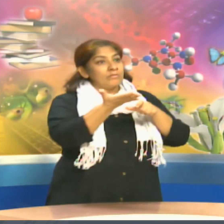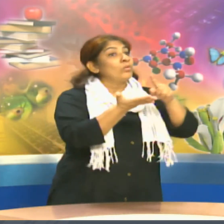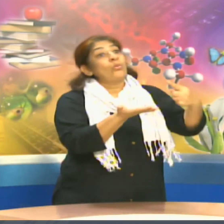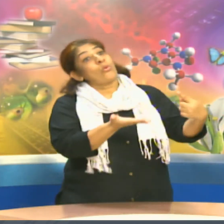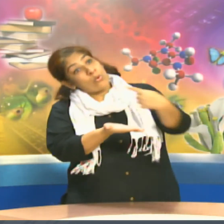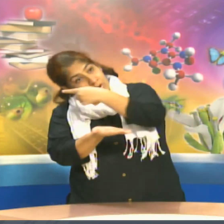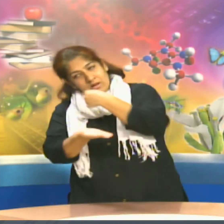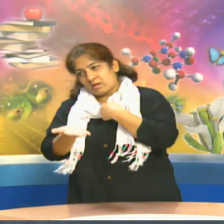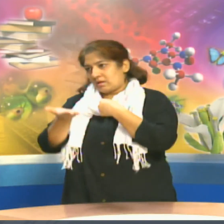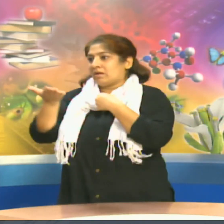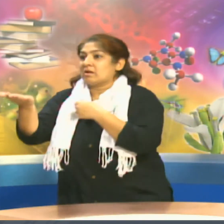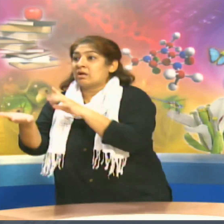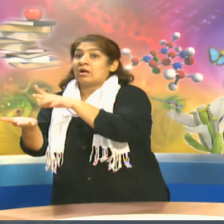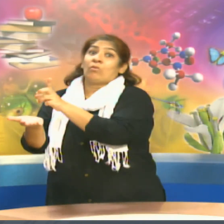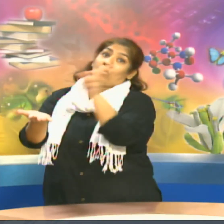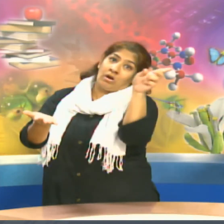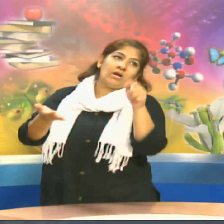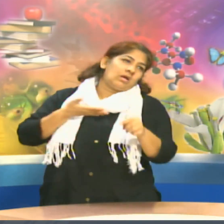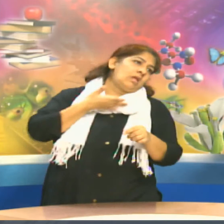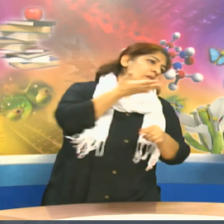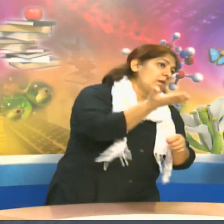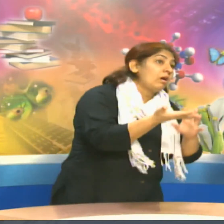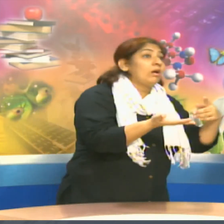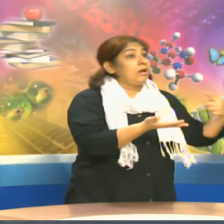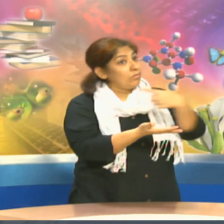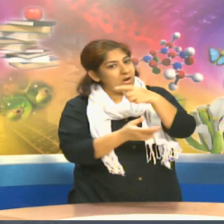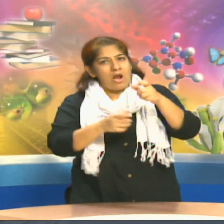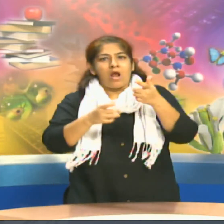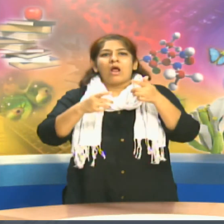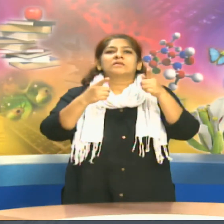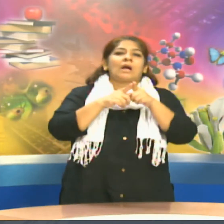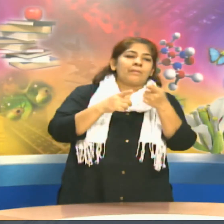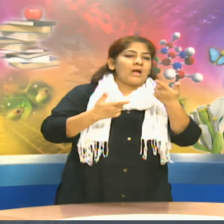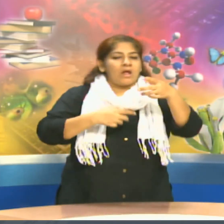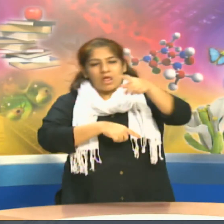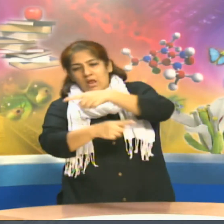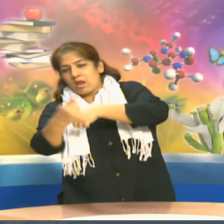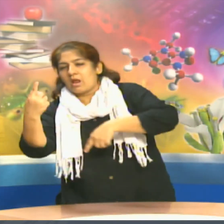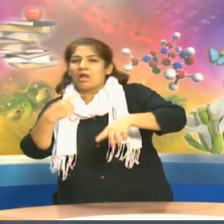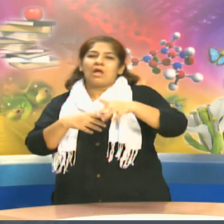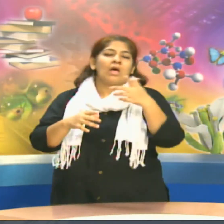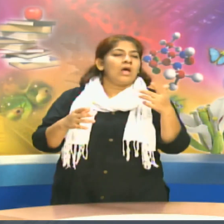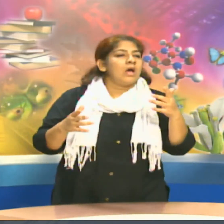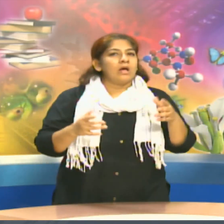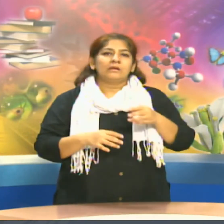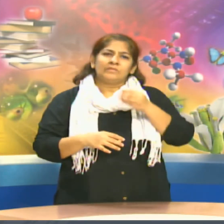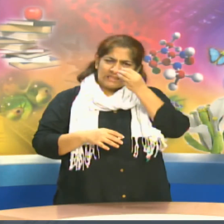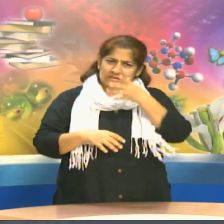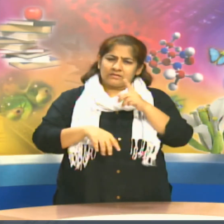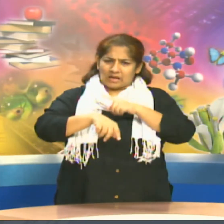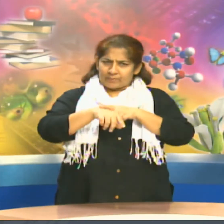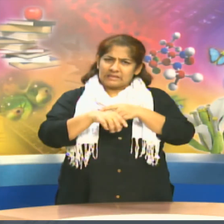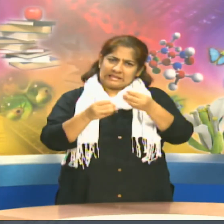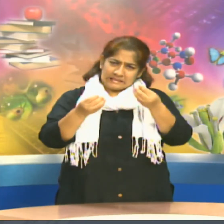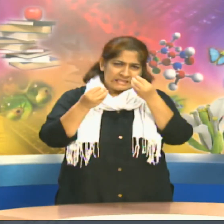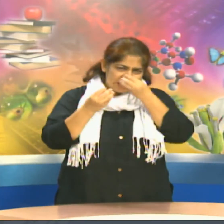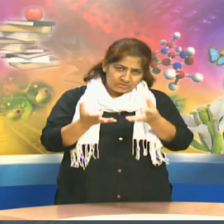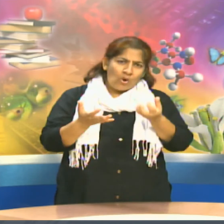person's table. So, it is really a time consuming work, not to me, to the other department, then to the other department. It comes to